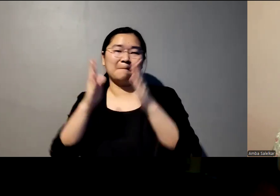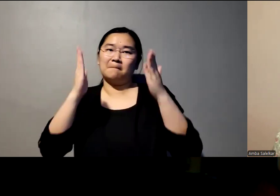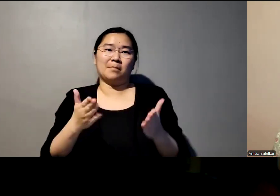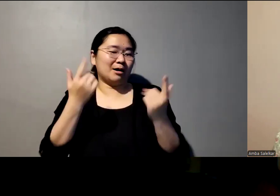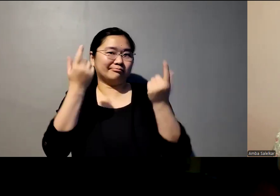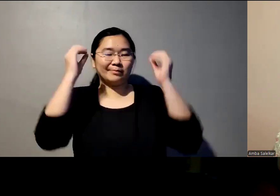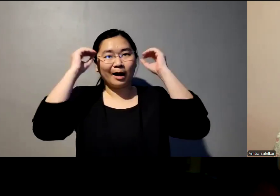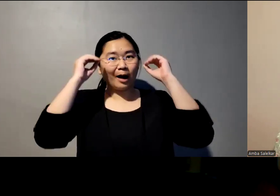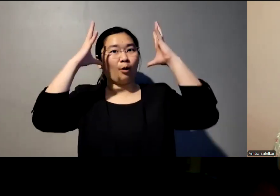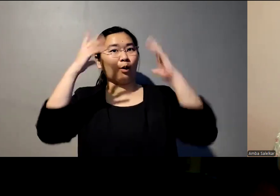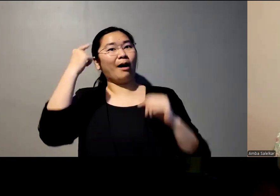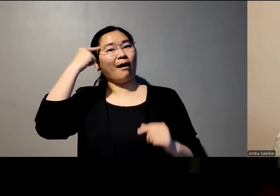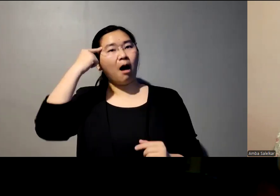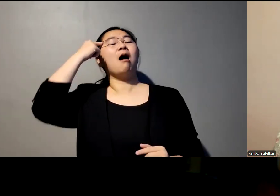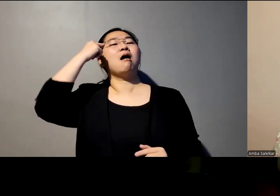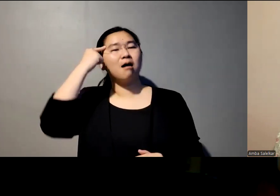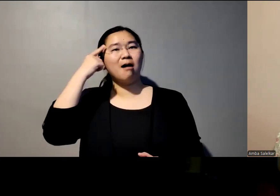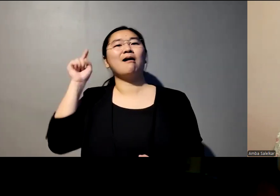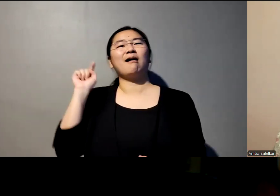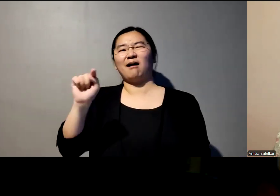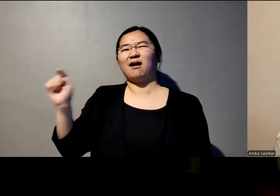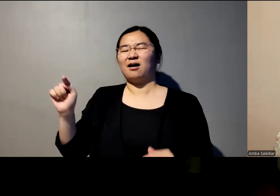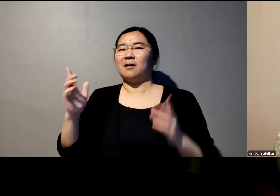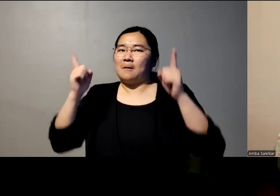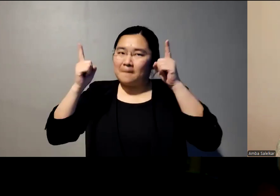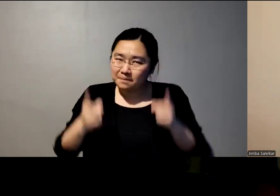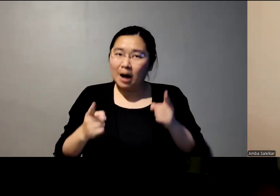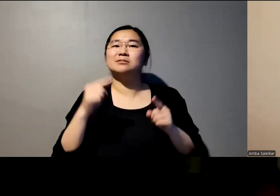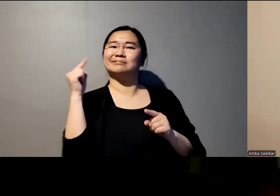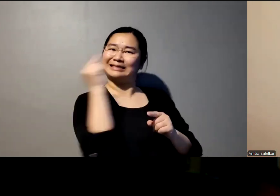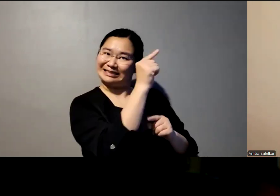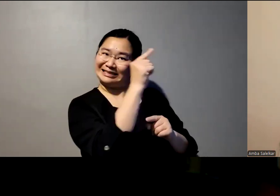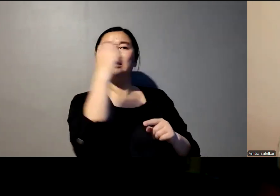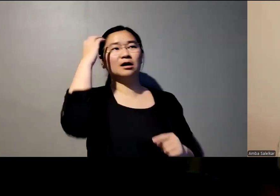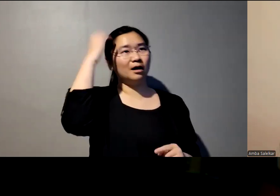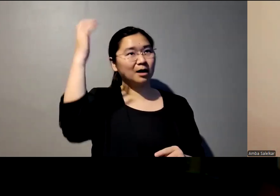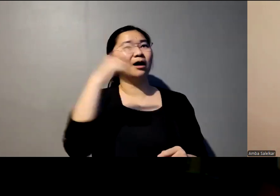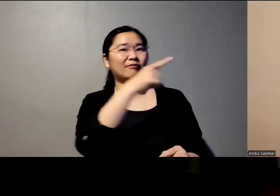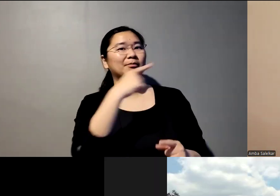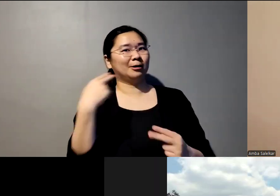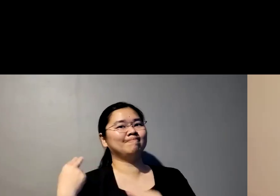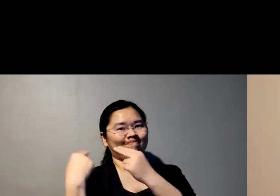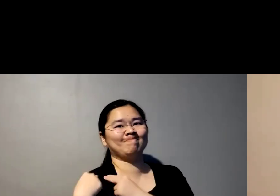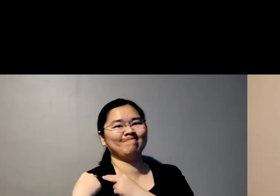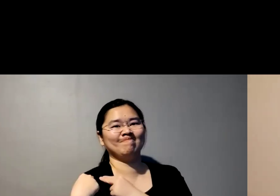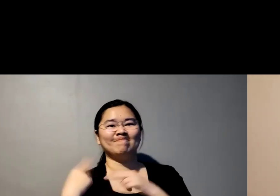to participate and raise our voices to be heard. Thank you. Fantastic, Sylvia.